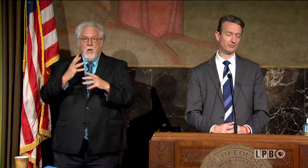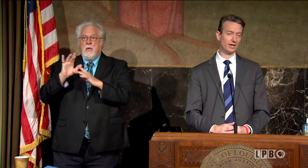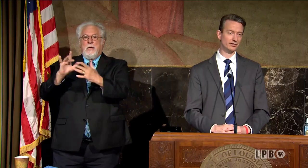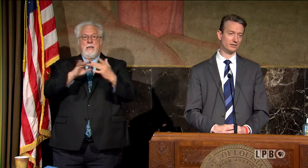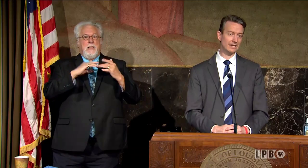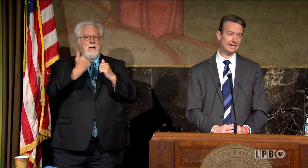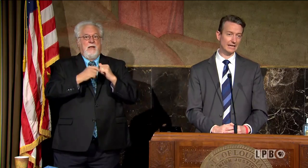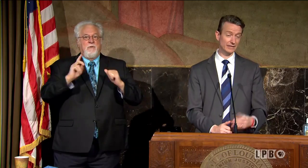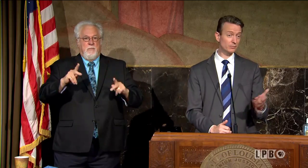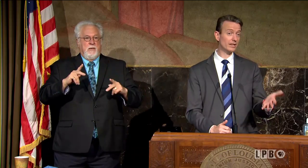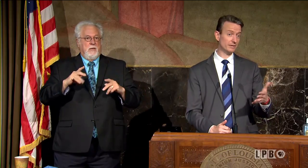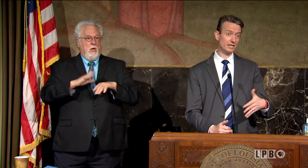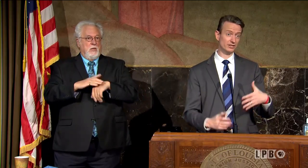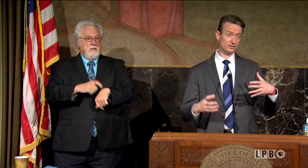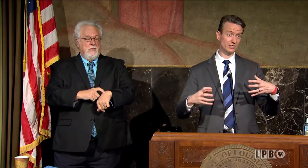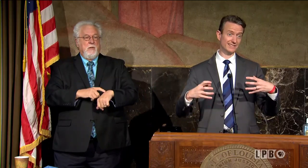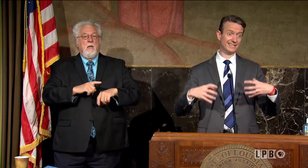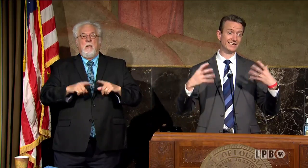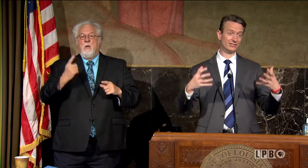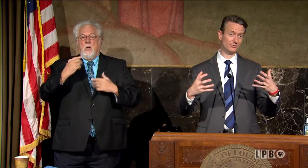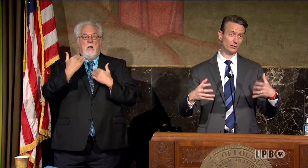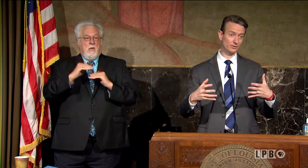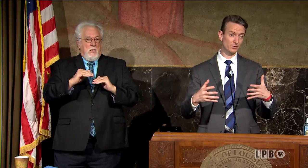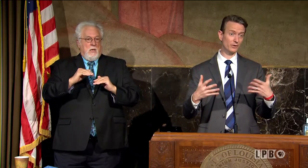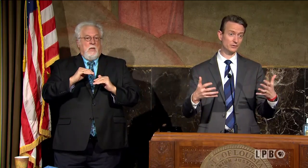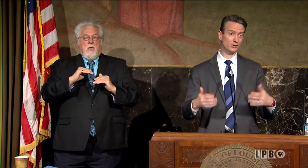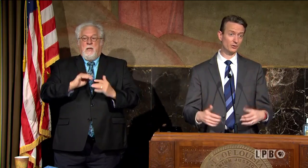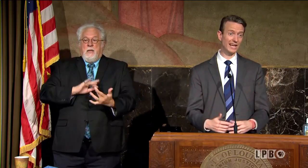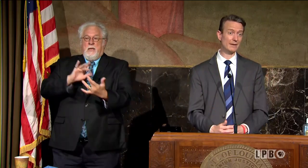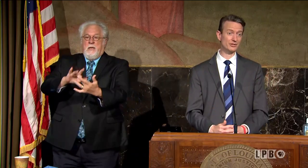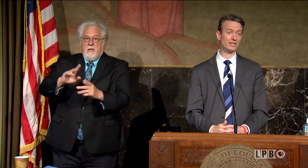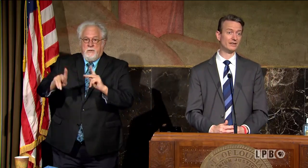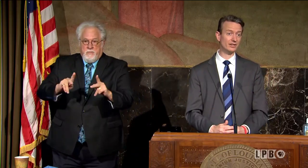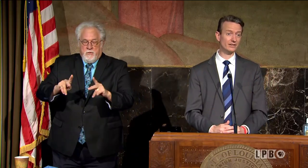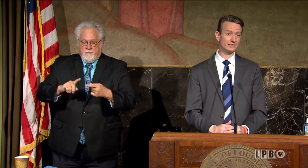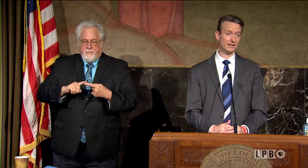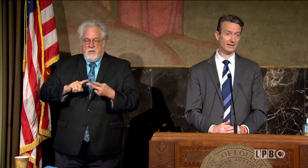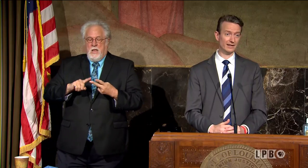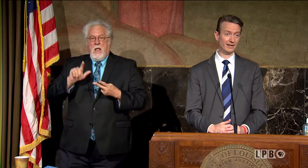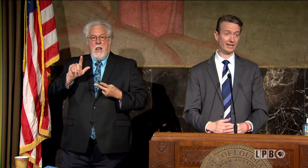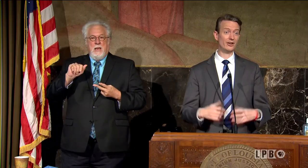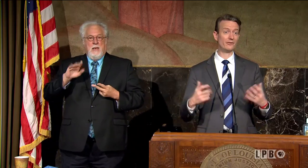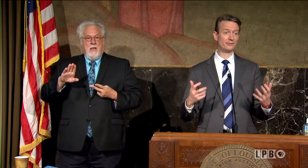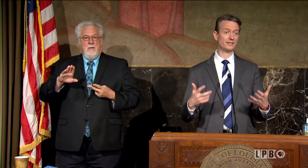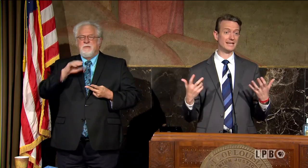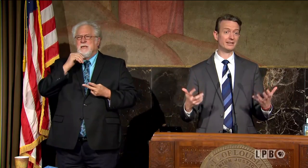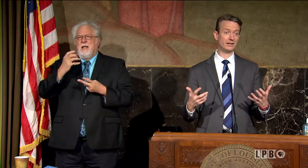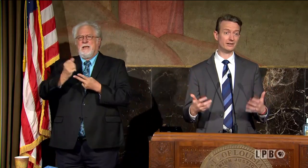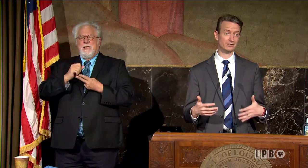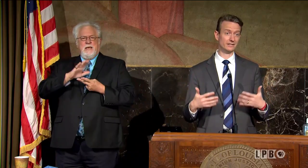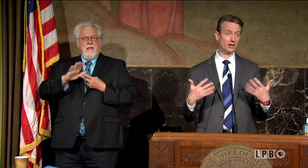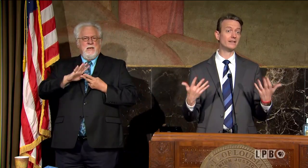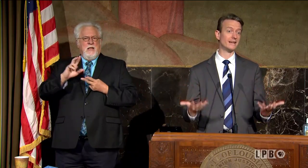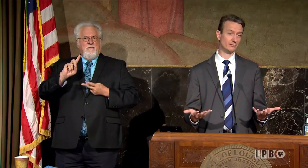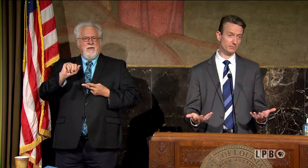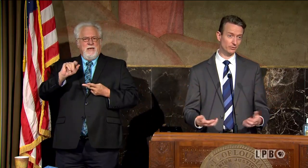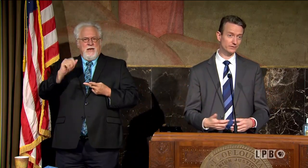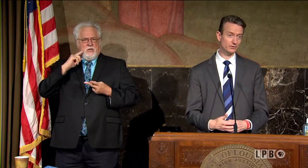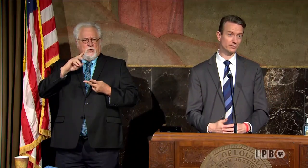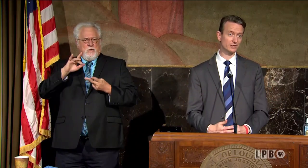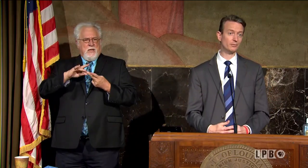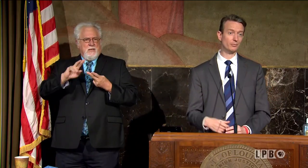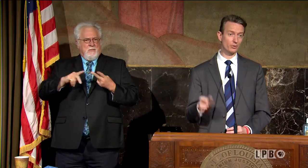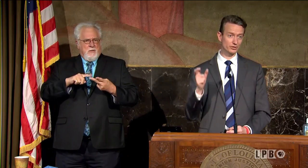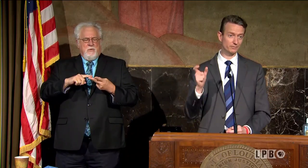in a timely fashion. So that's one limitation, is just getting to folks. We also know labs aren't giving us enough data to contact people.